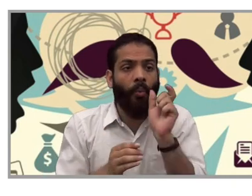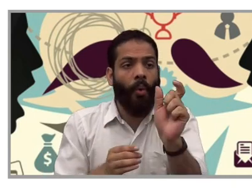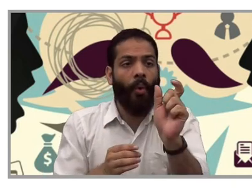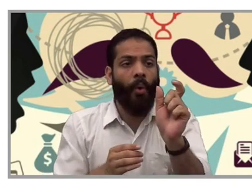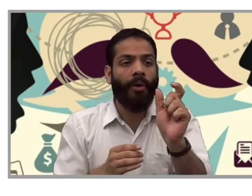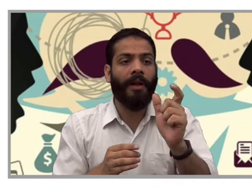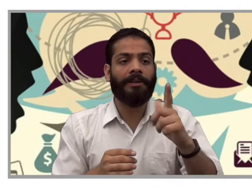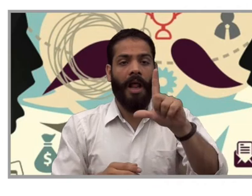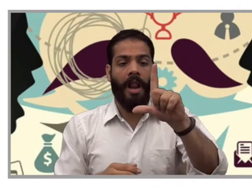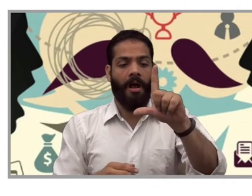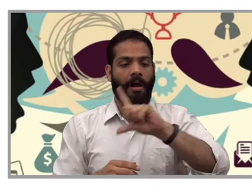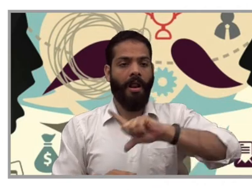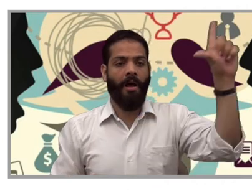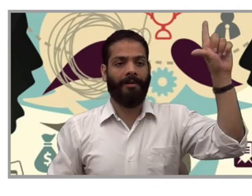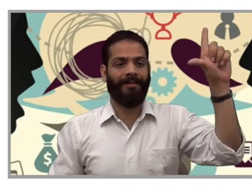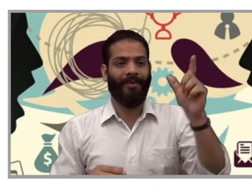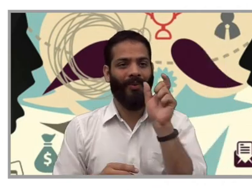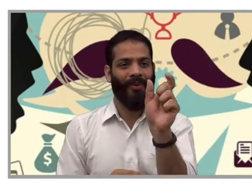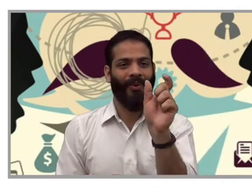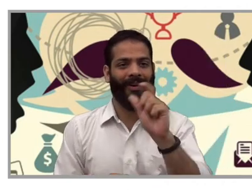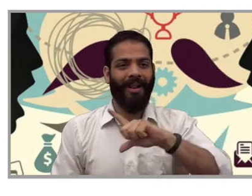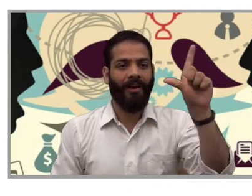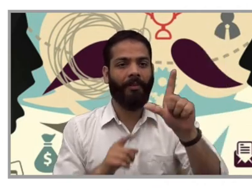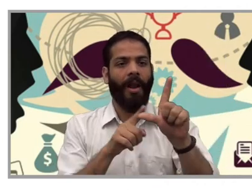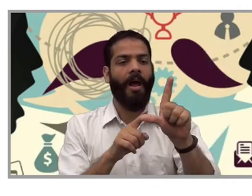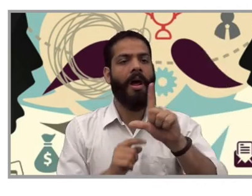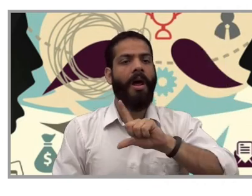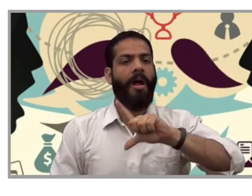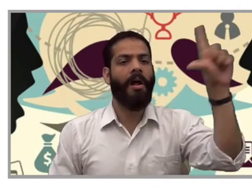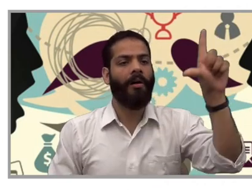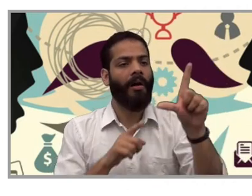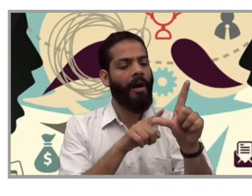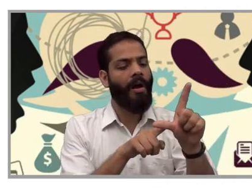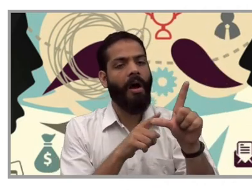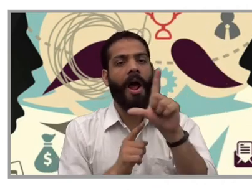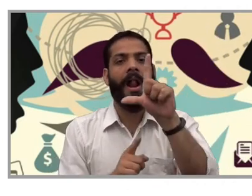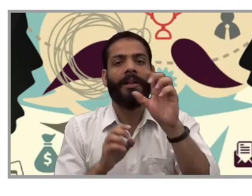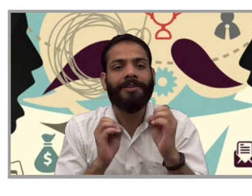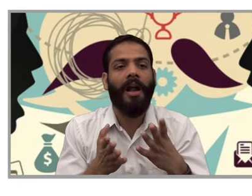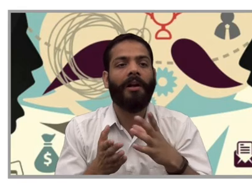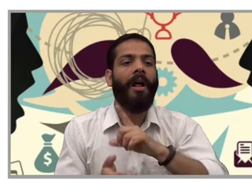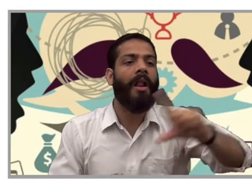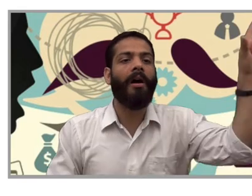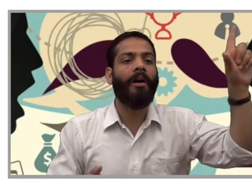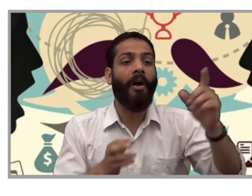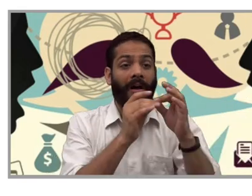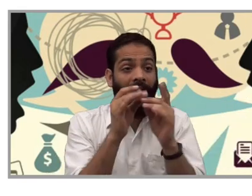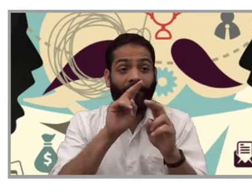The second is initialize fingerspelling. The signer articulates the initial first letter of the word.